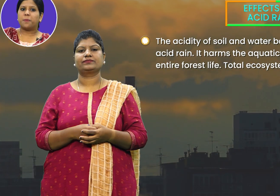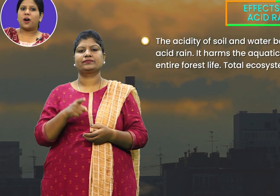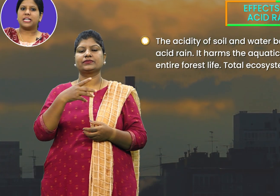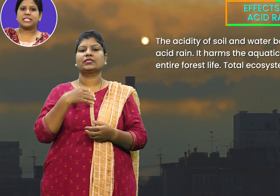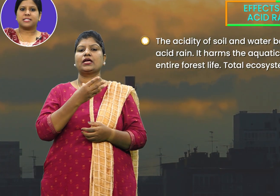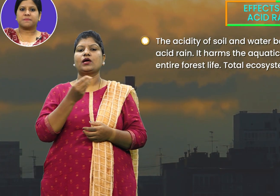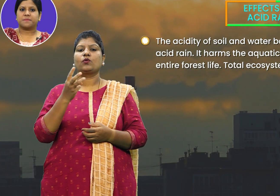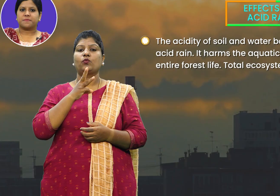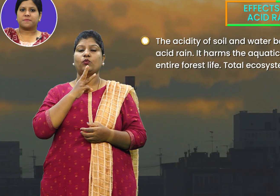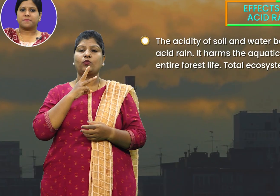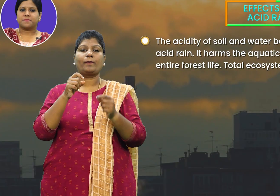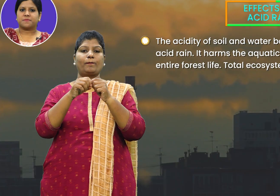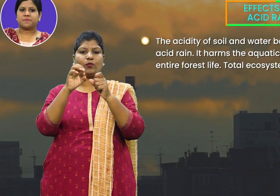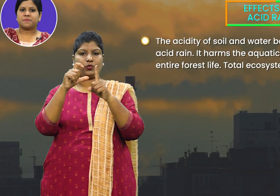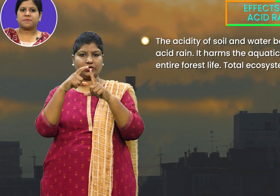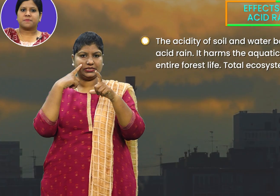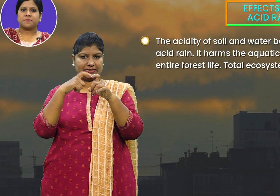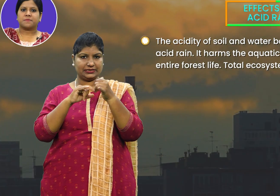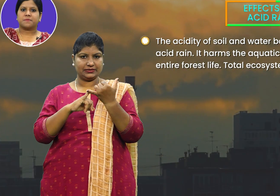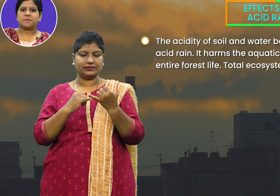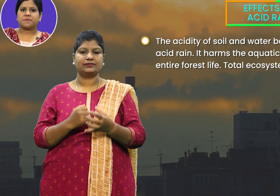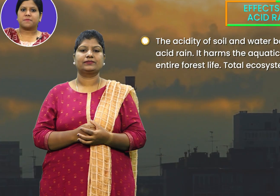and water bodies